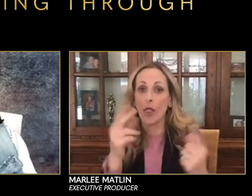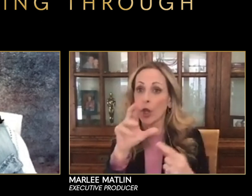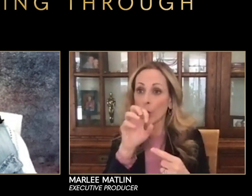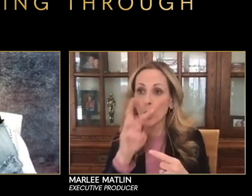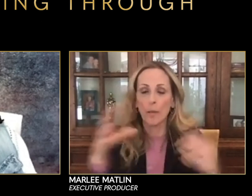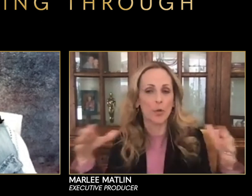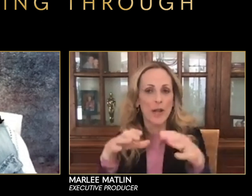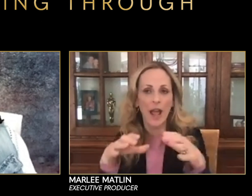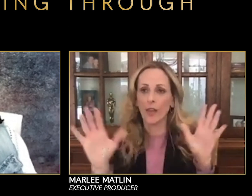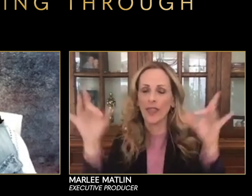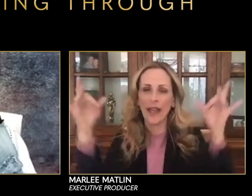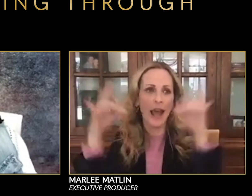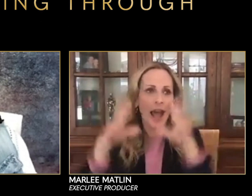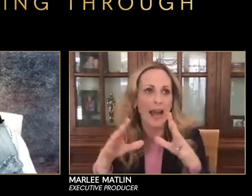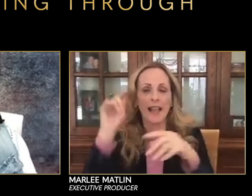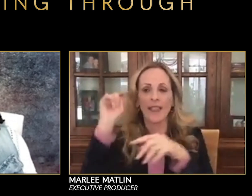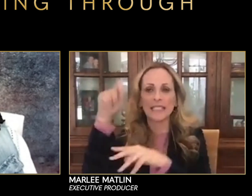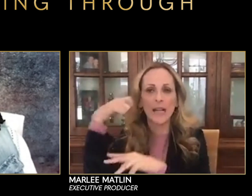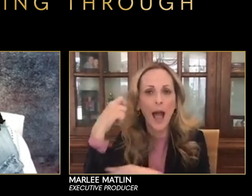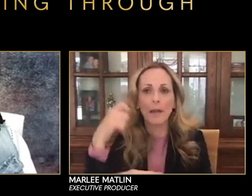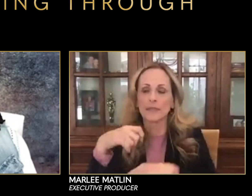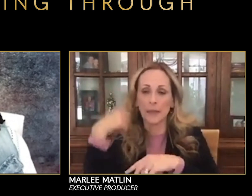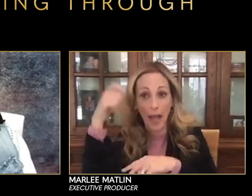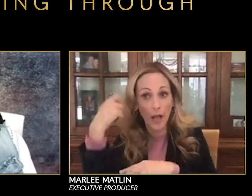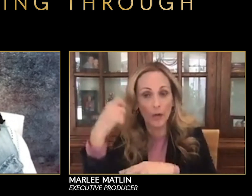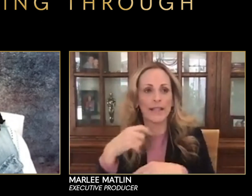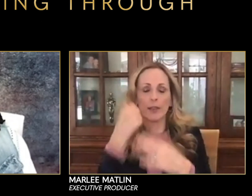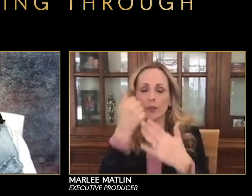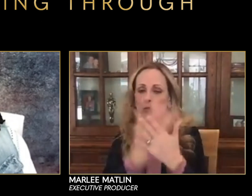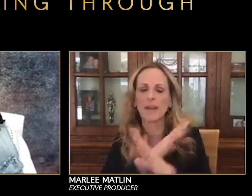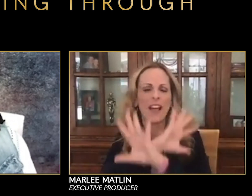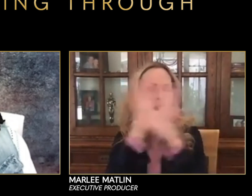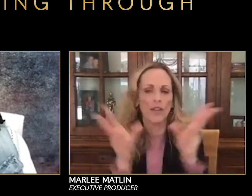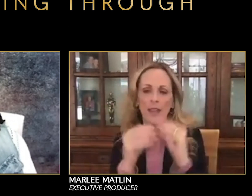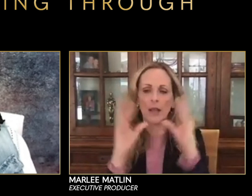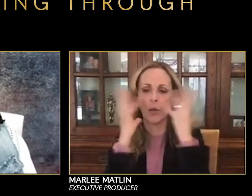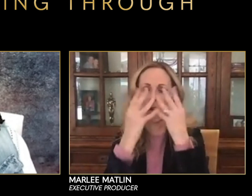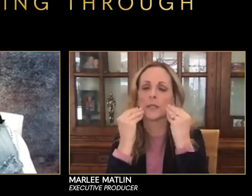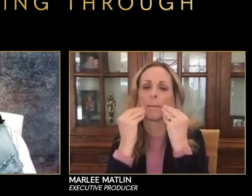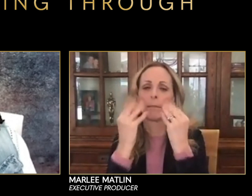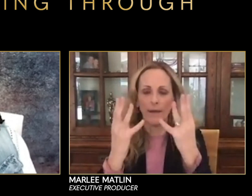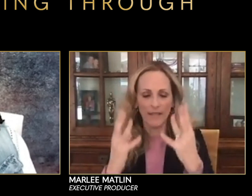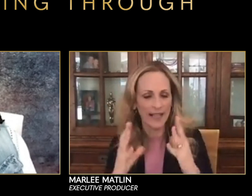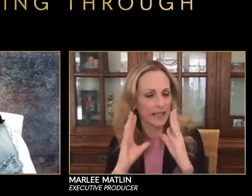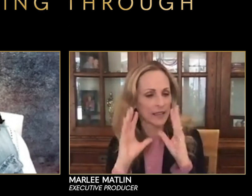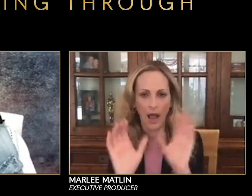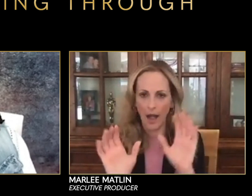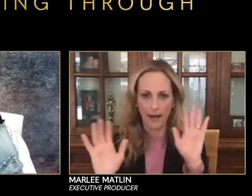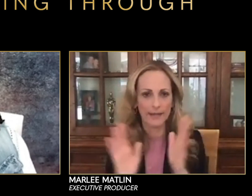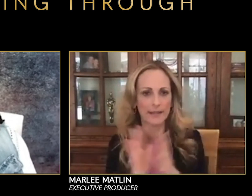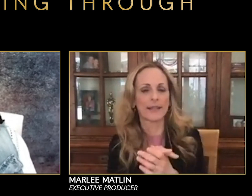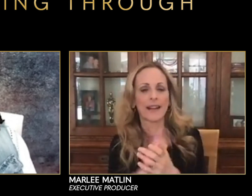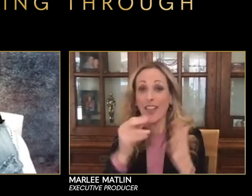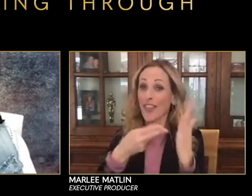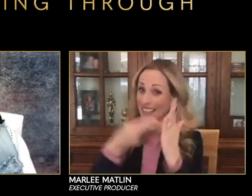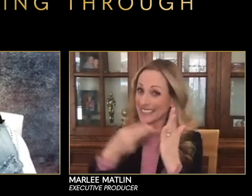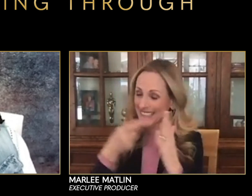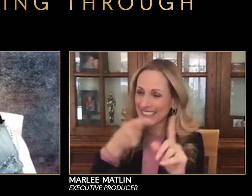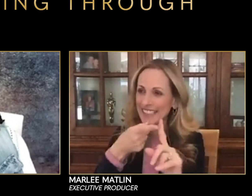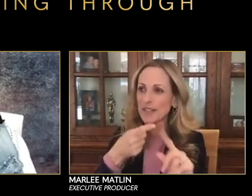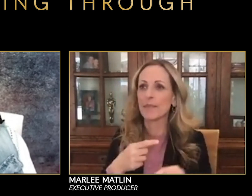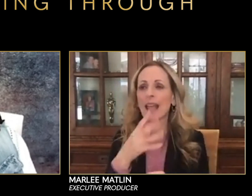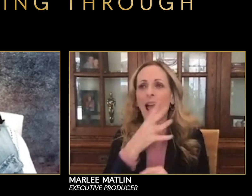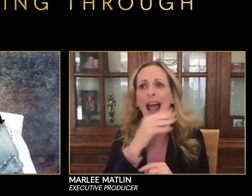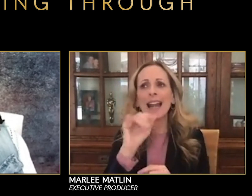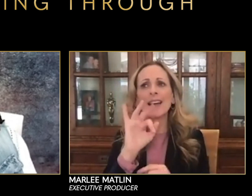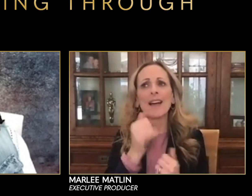on the screen, and Doug and the crew, and how elaborative they were. Everything behind the scenes, in front of the camera, was just so beautifully